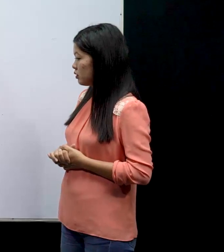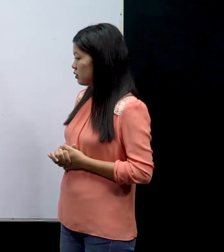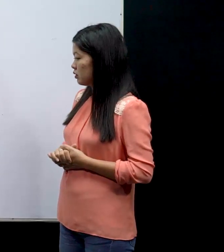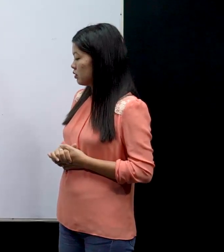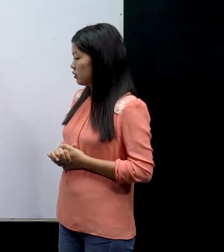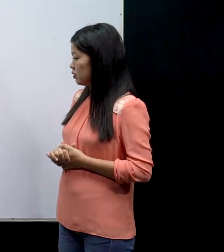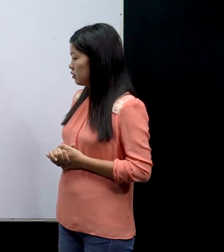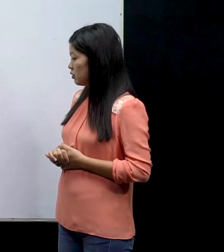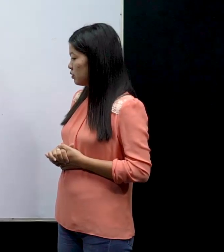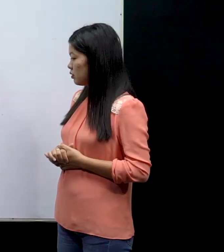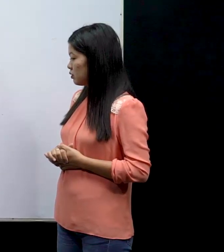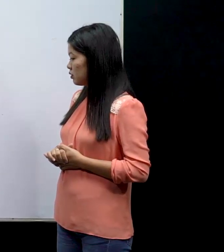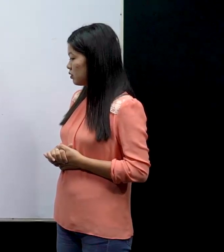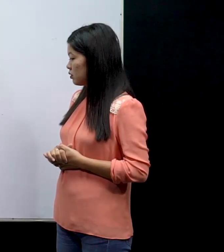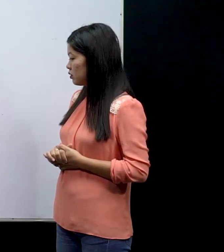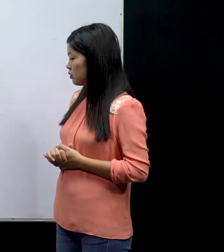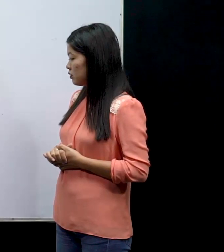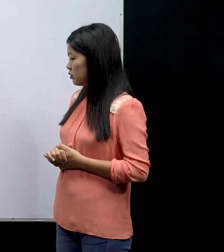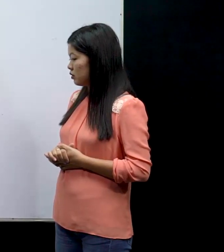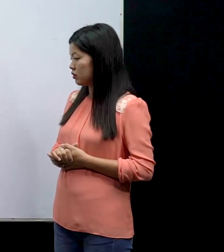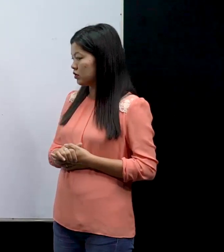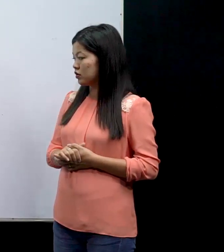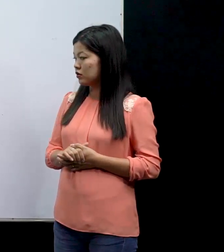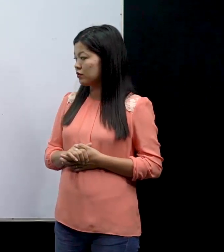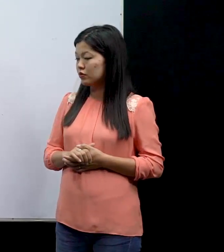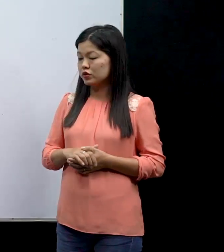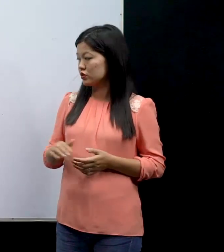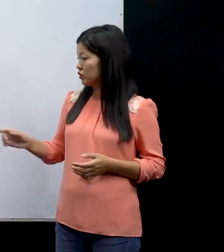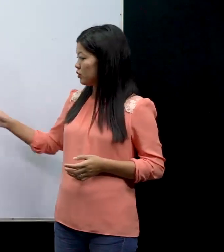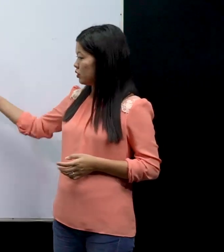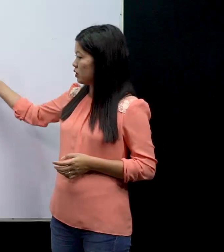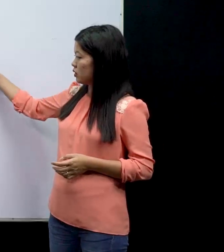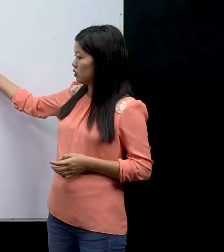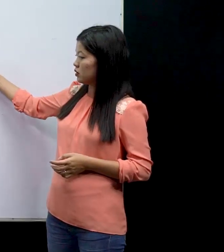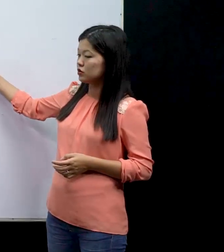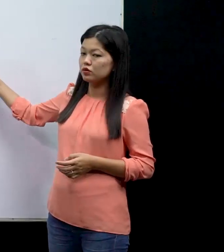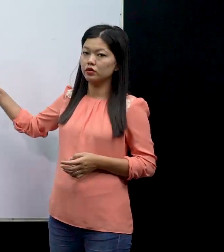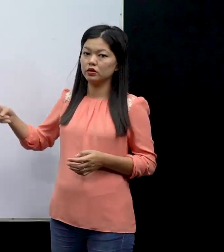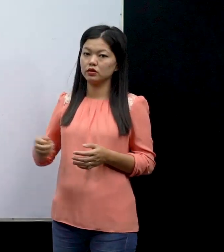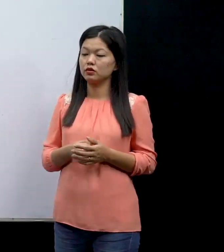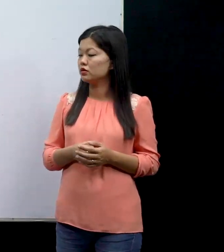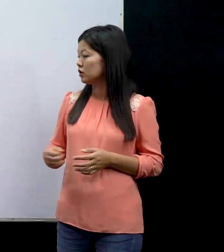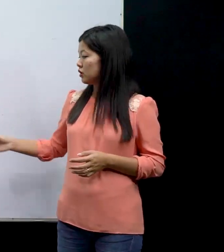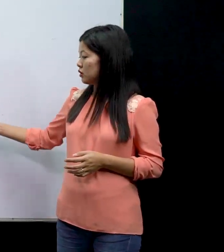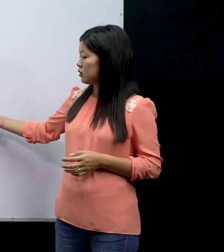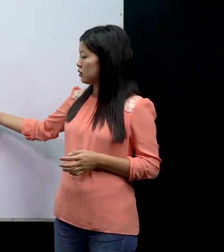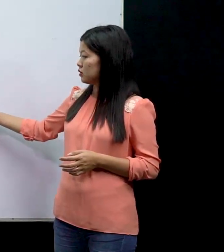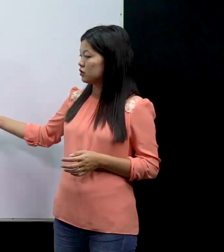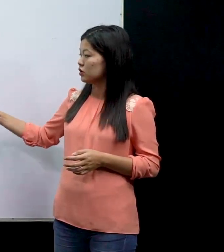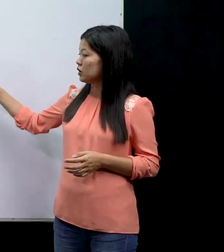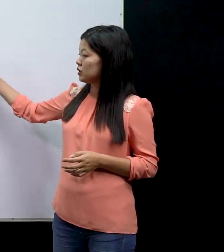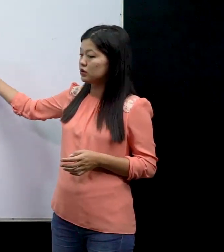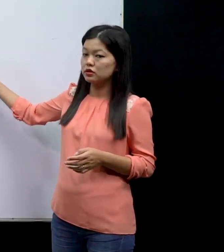oxygen, it will be 2 negative charge ions, clear, so these